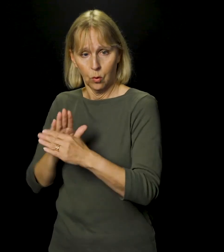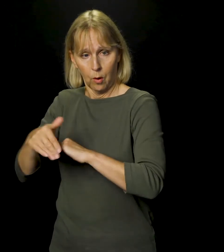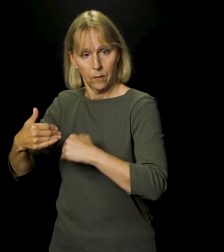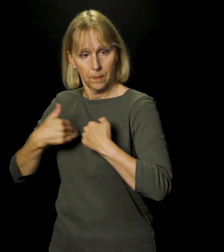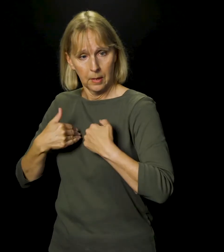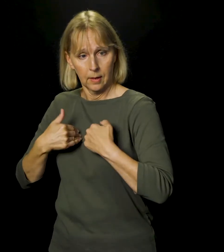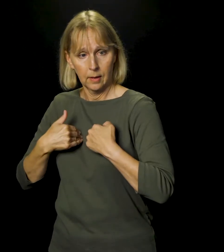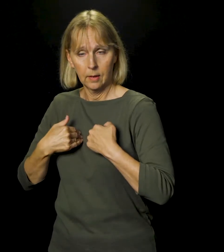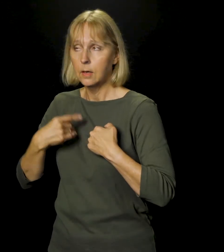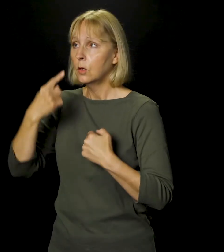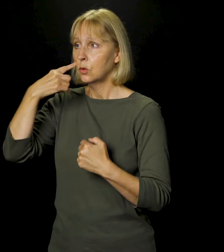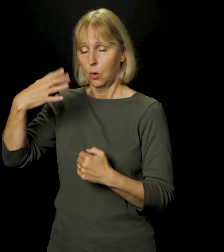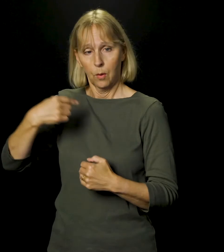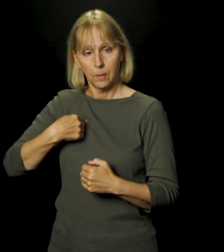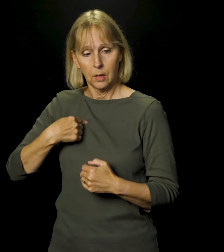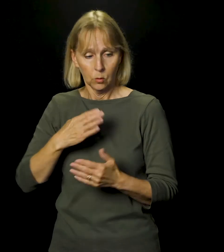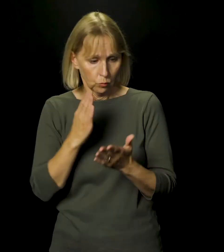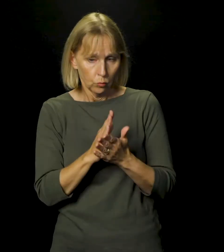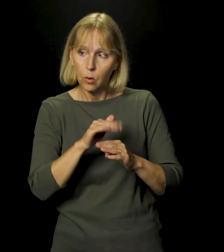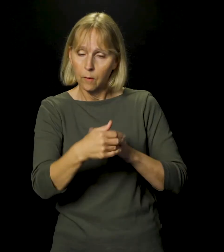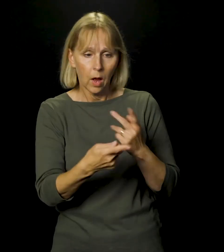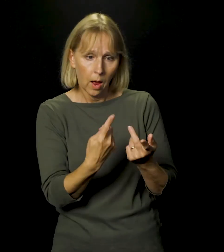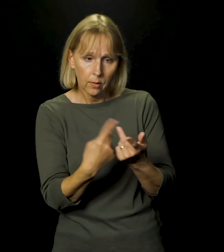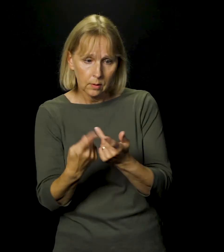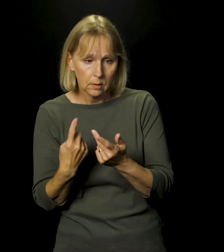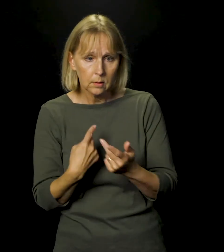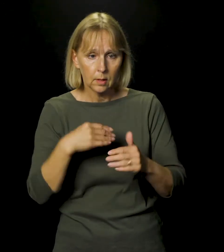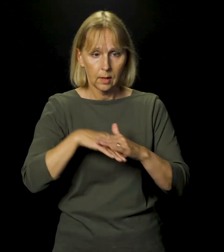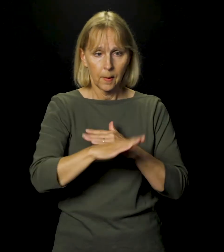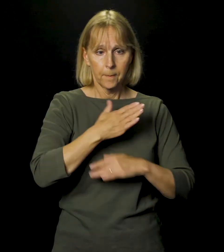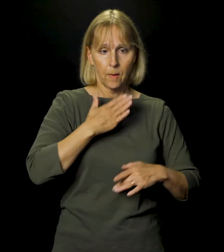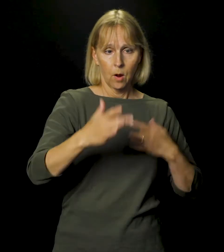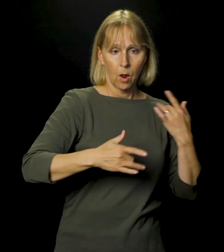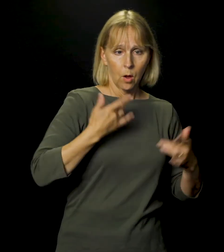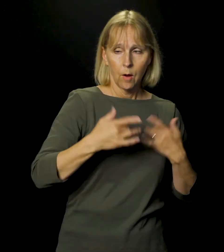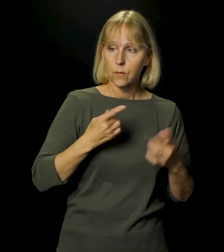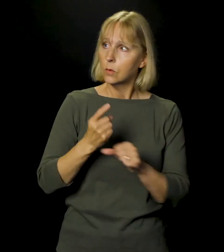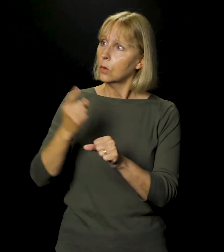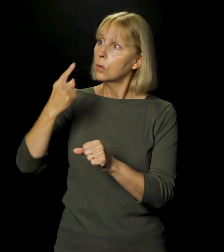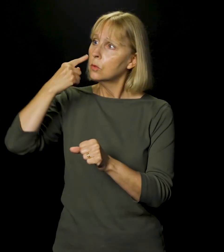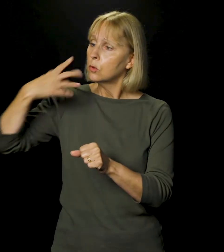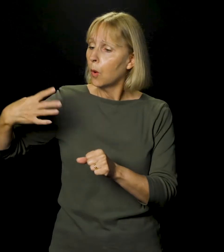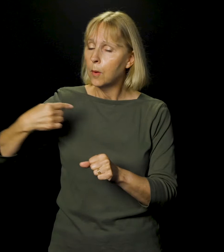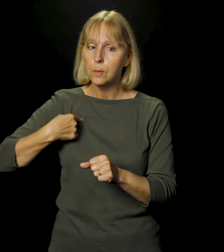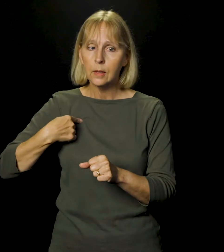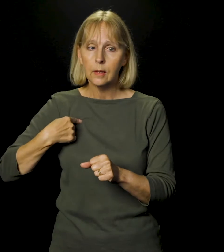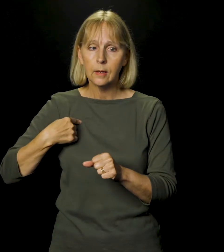you show me what is true about the other people in my life? God, would you show me what is truly of